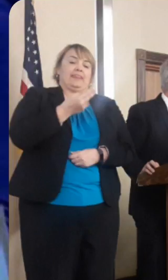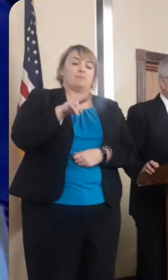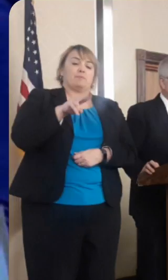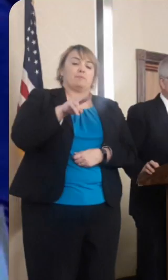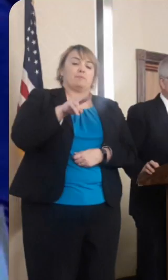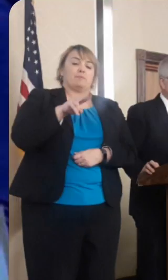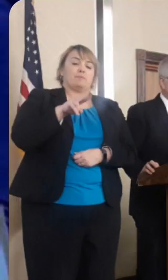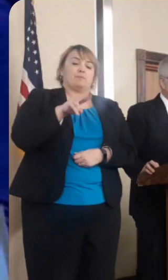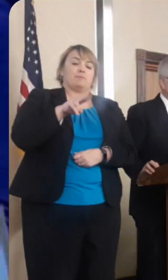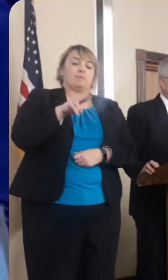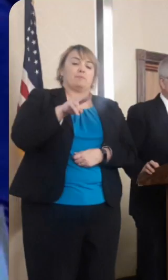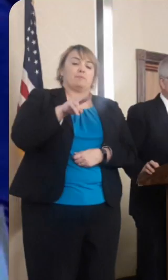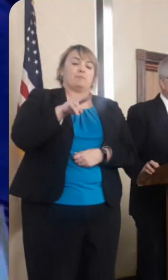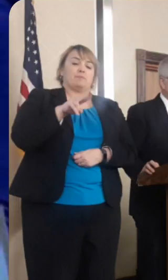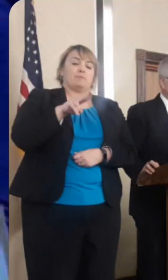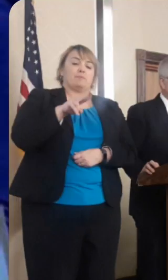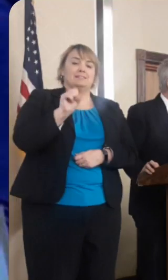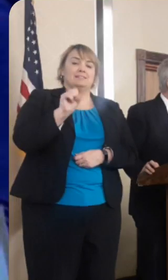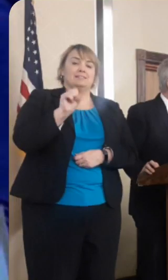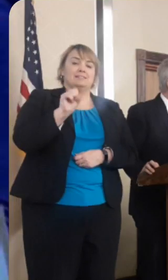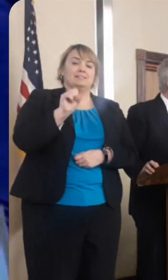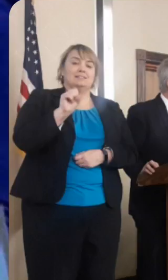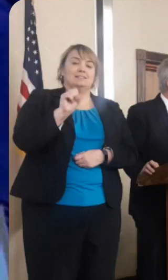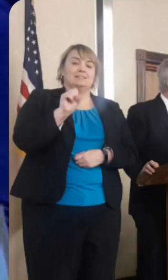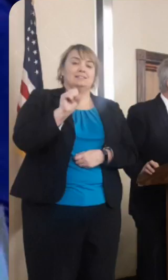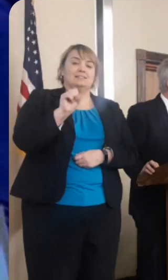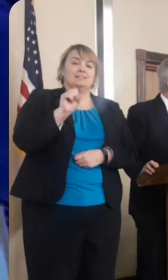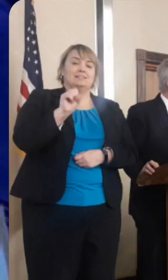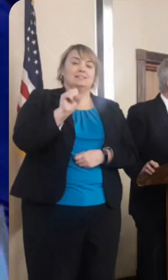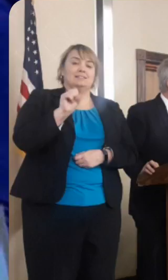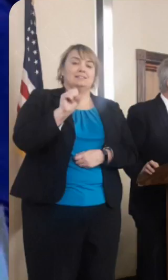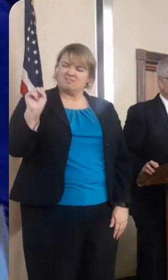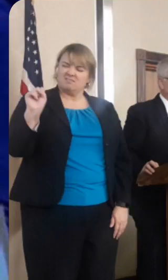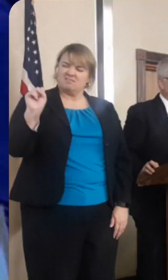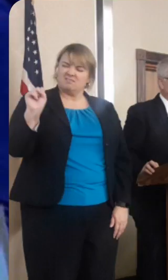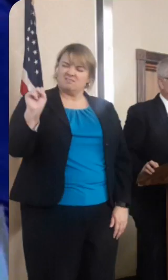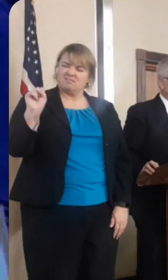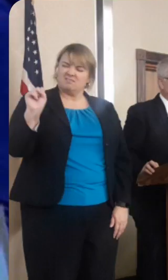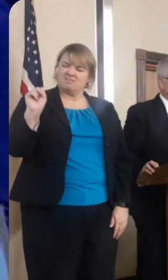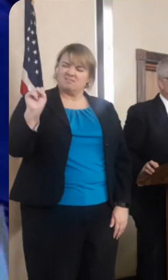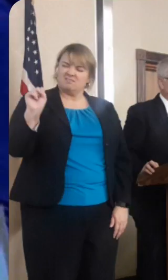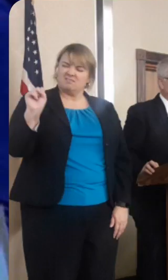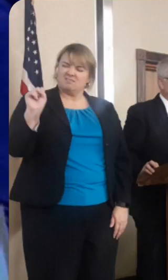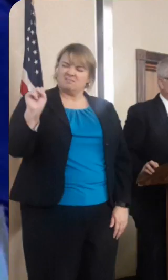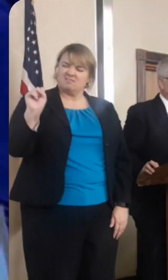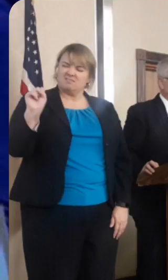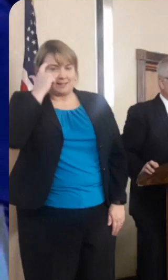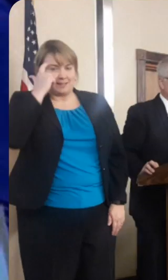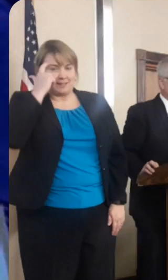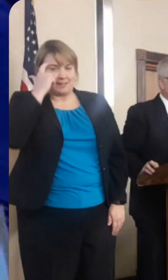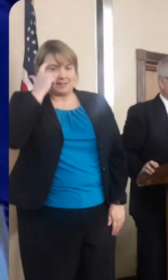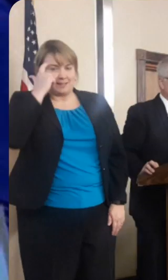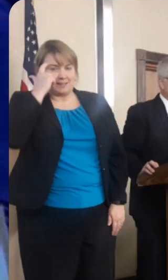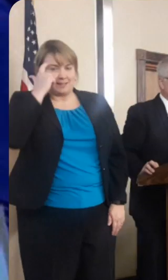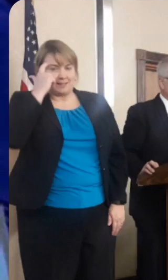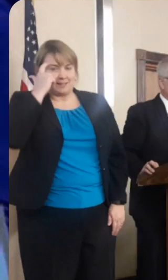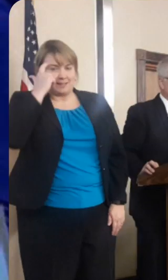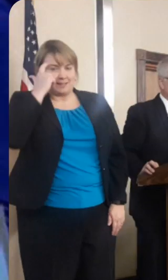parents doesn't make sense. A person who is the parents could be, if you could do that, you just say make parent